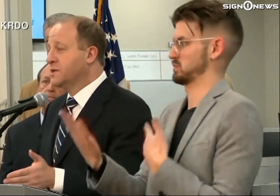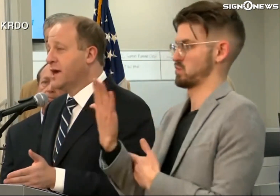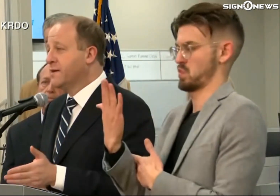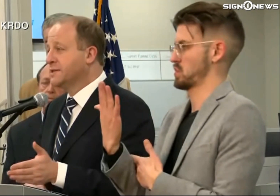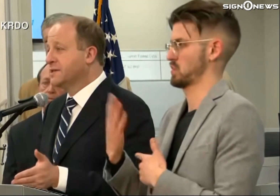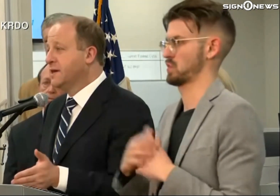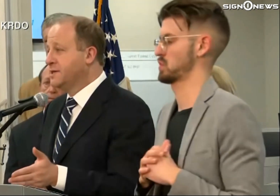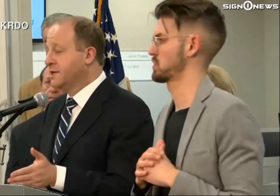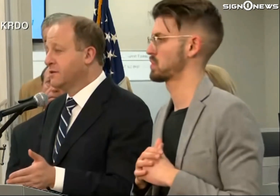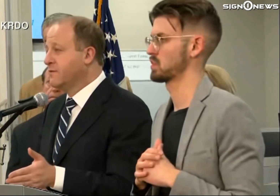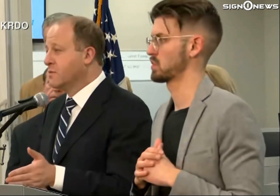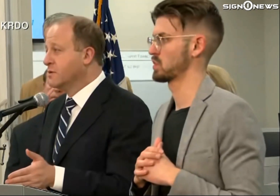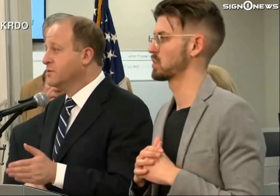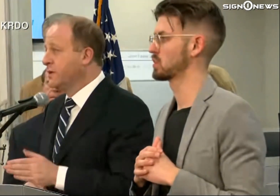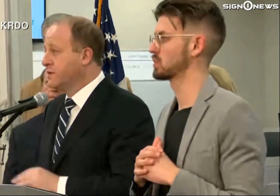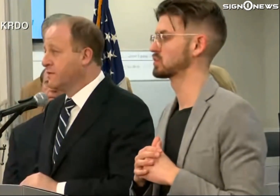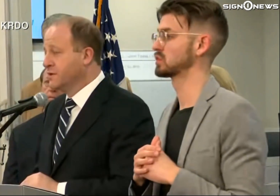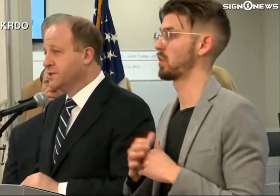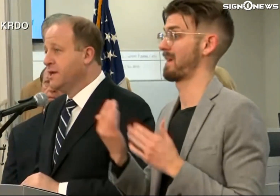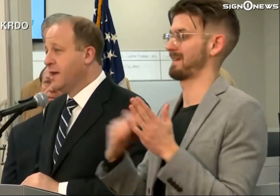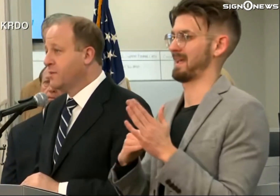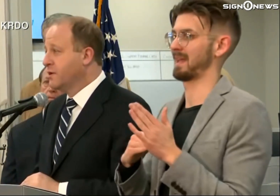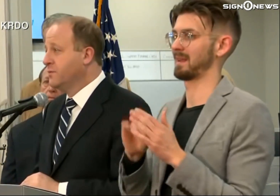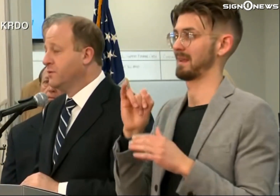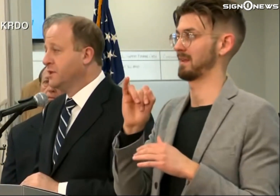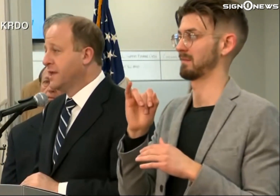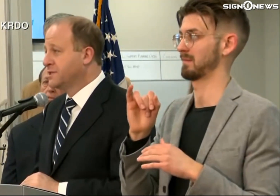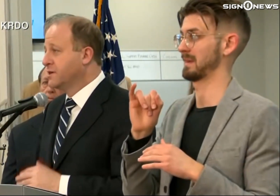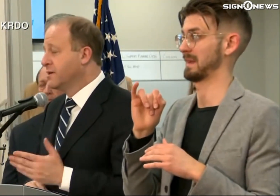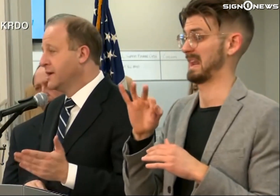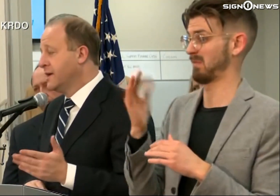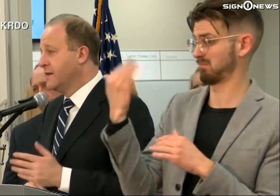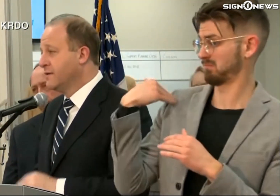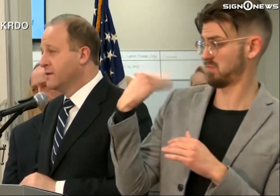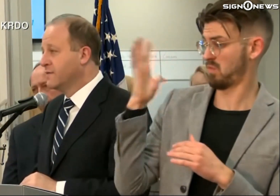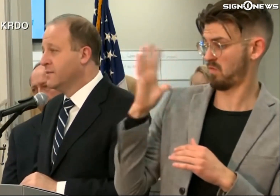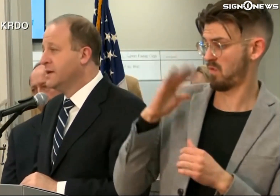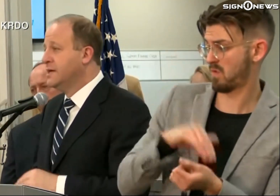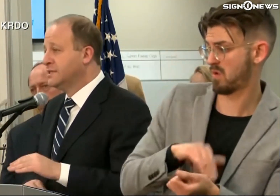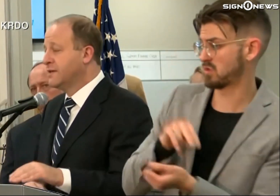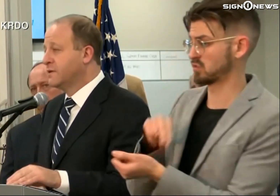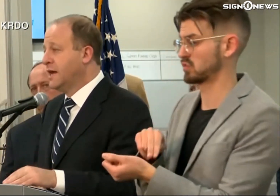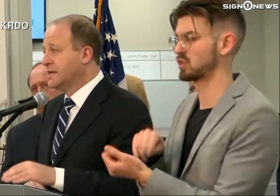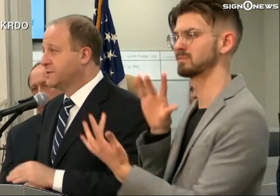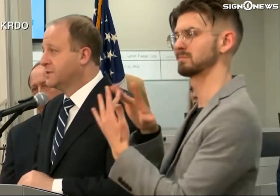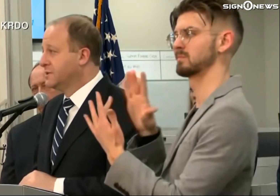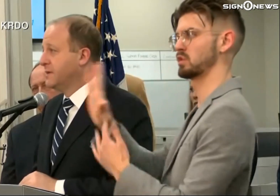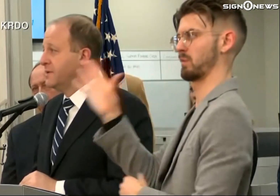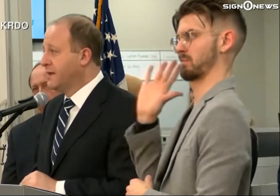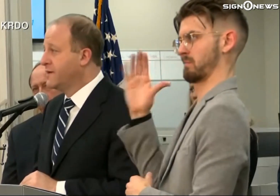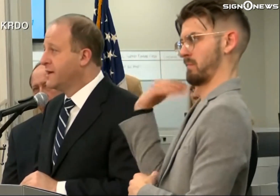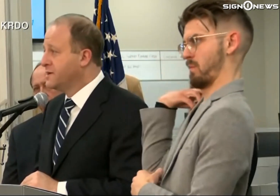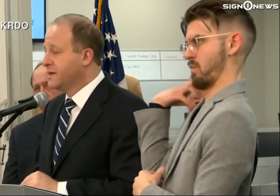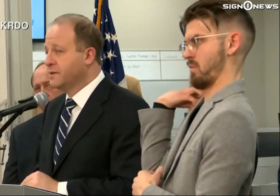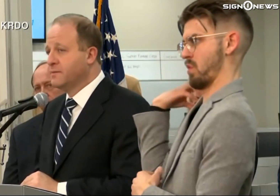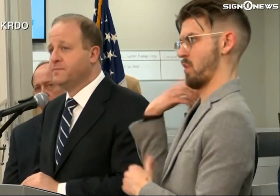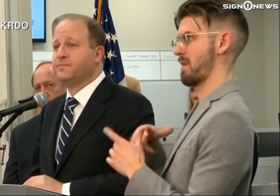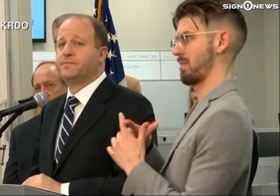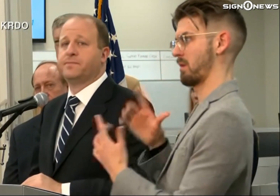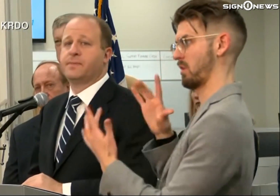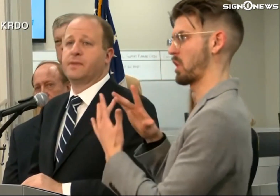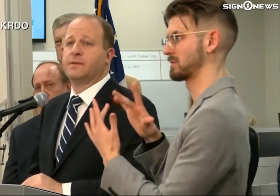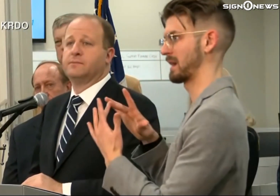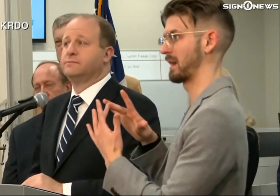field or are retired is to contact their former employer first. And we're hopeful that that's occurring. And I've heard from several hospitals that people have contacted